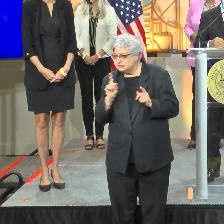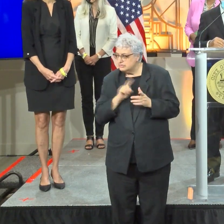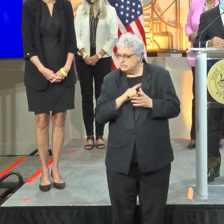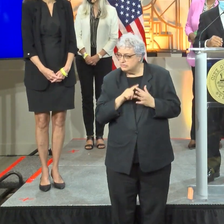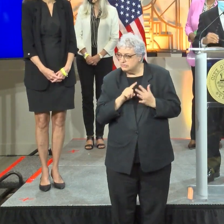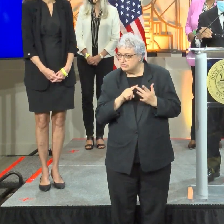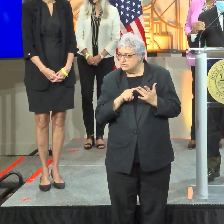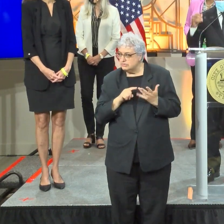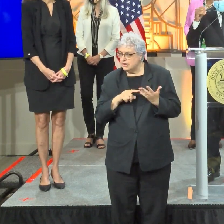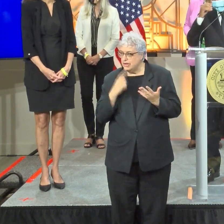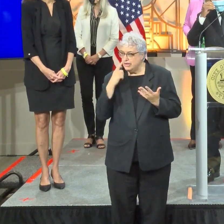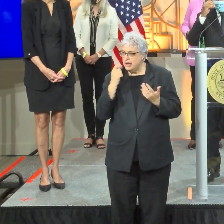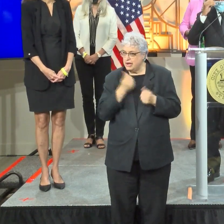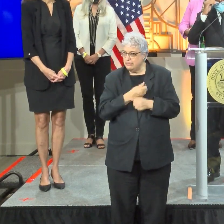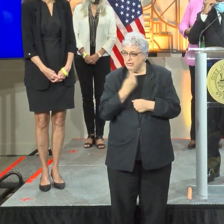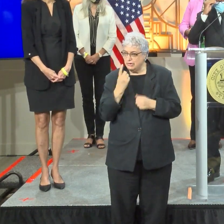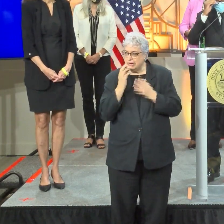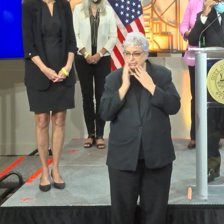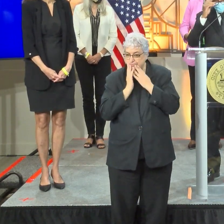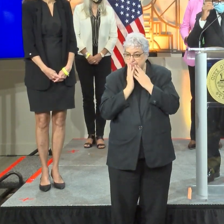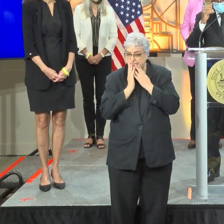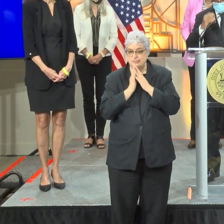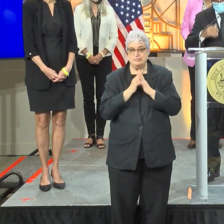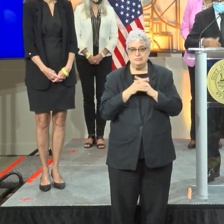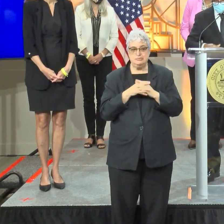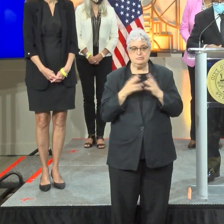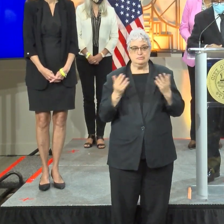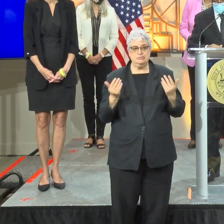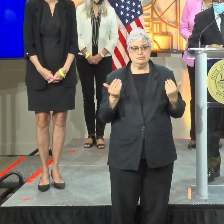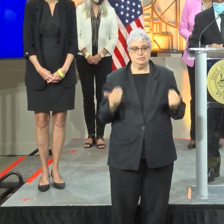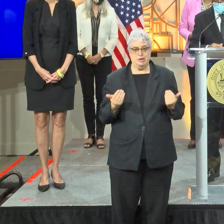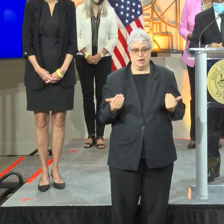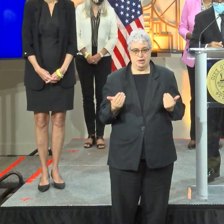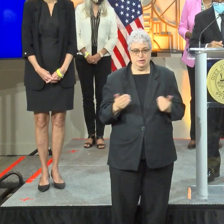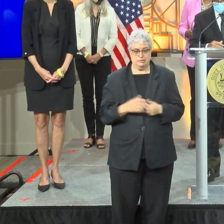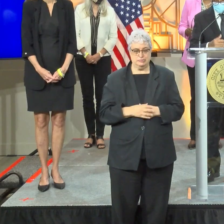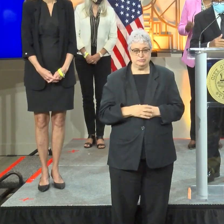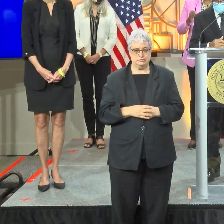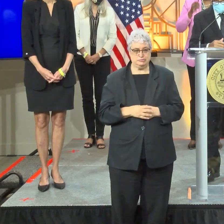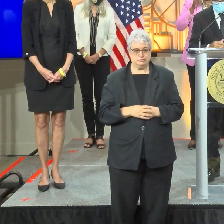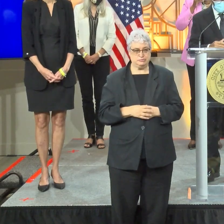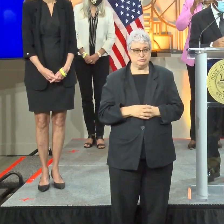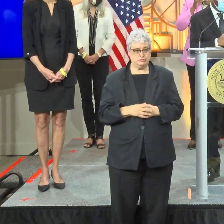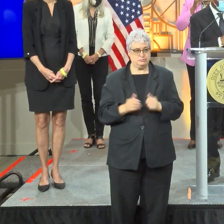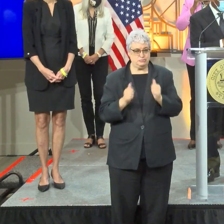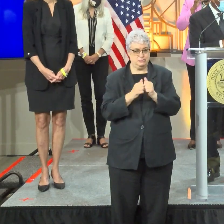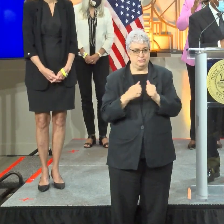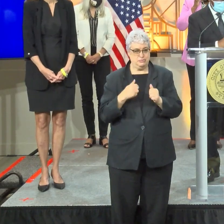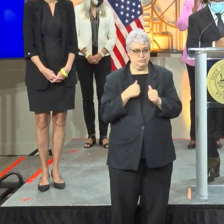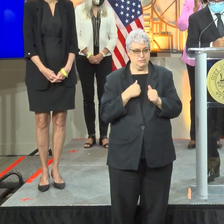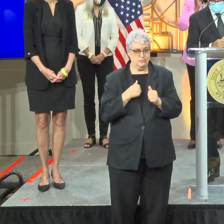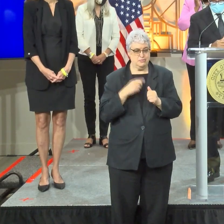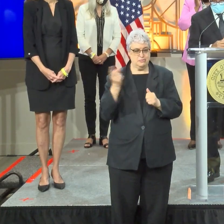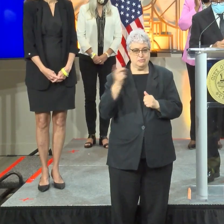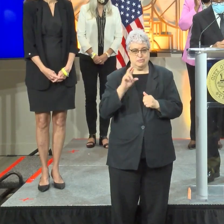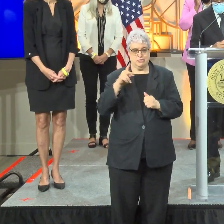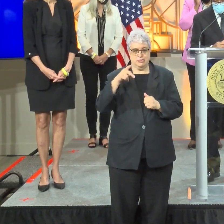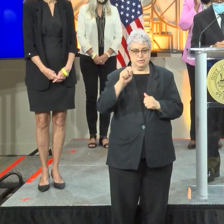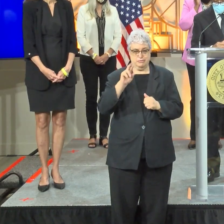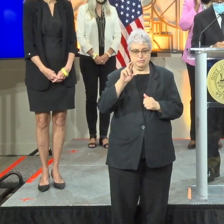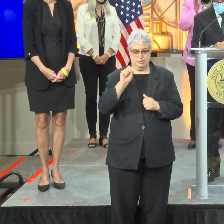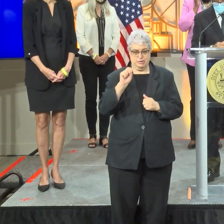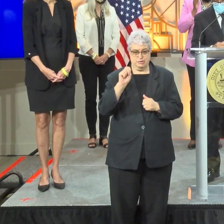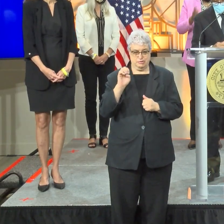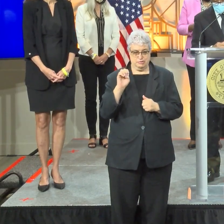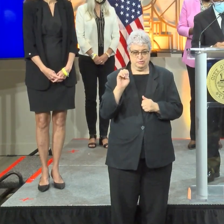got everyone. And then today, I'm going to have this with me today. Of course, it's Dr. Purse